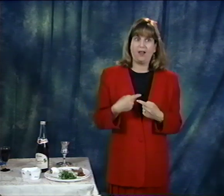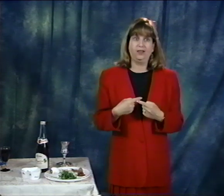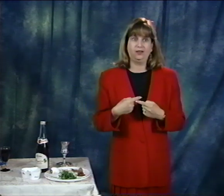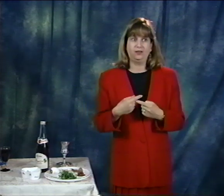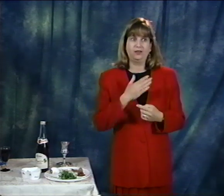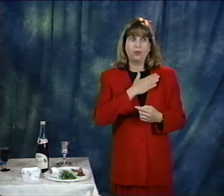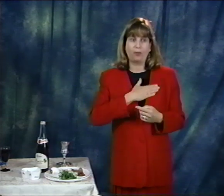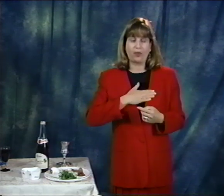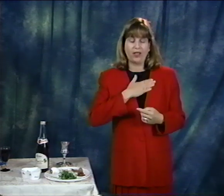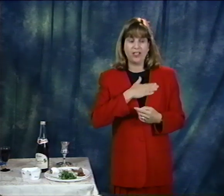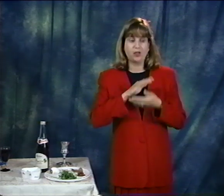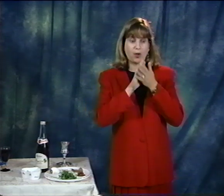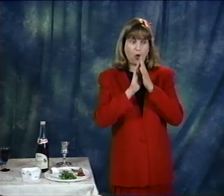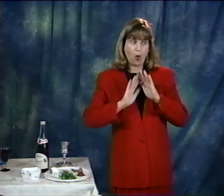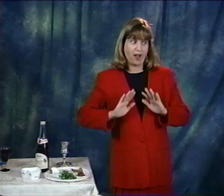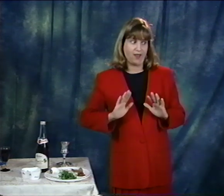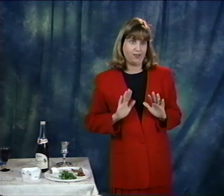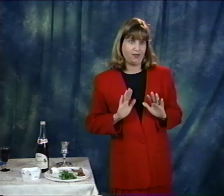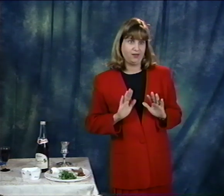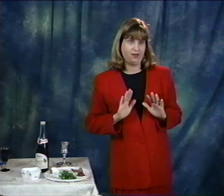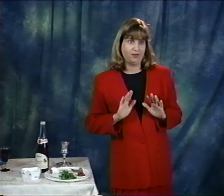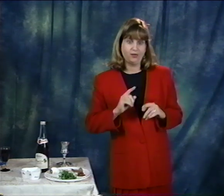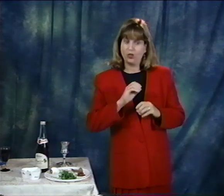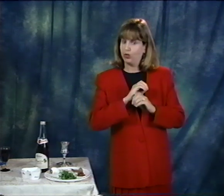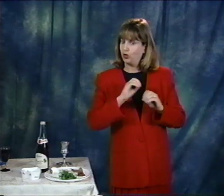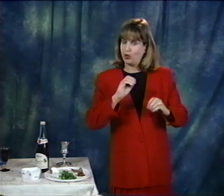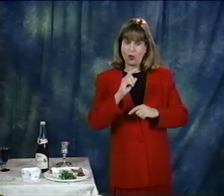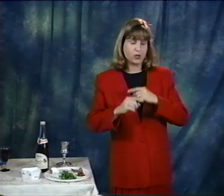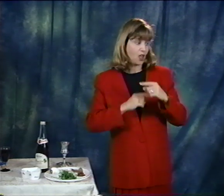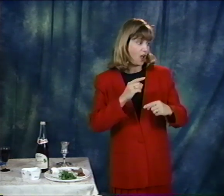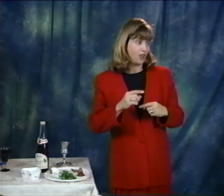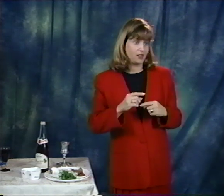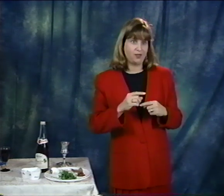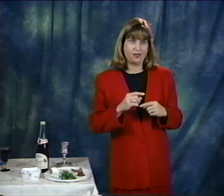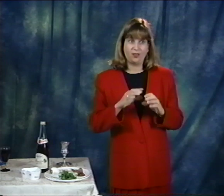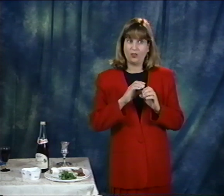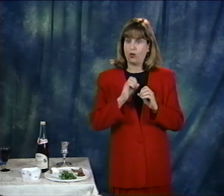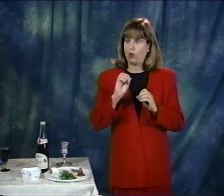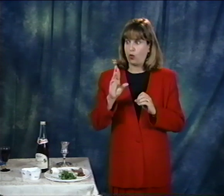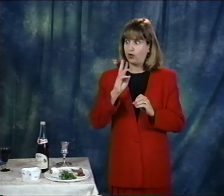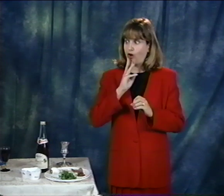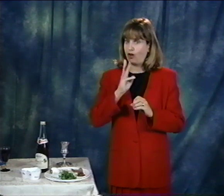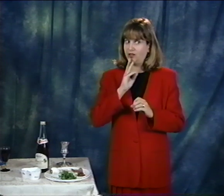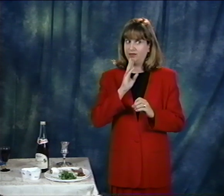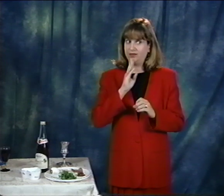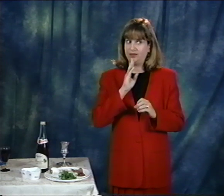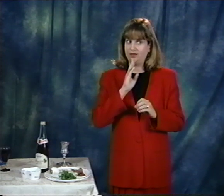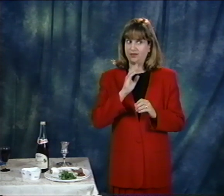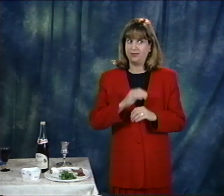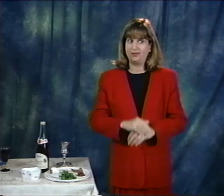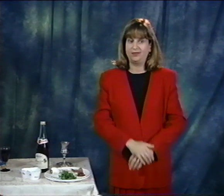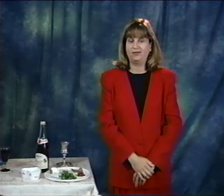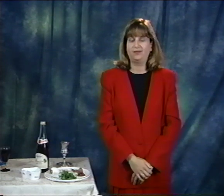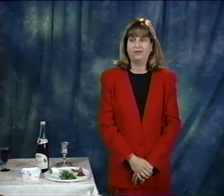back, please be quiet. No signing and no talking.